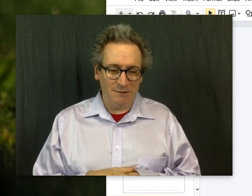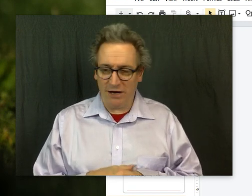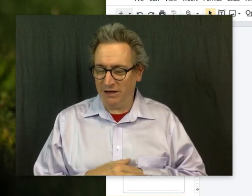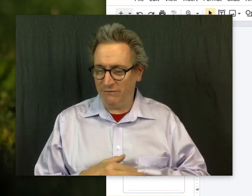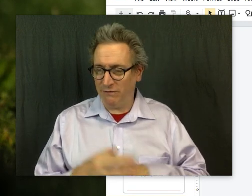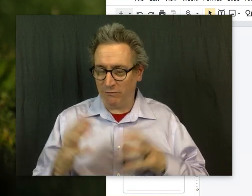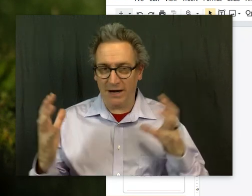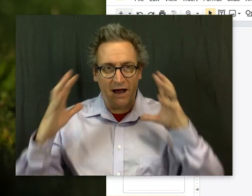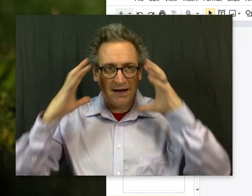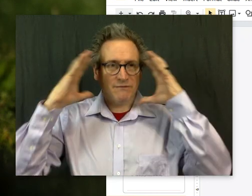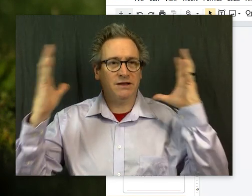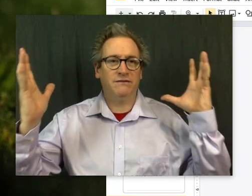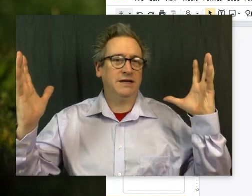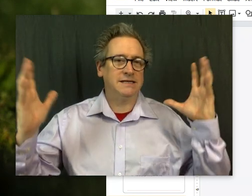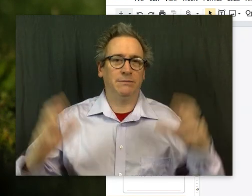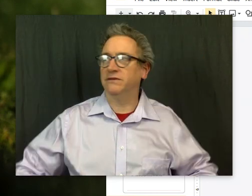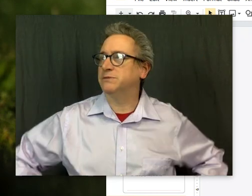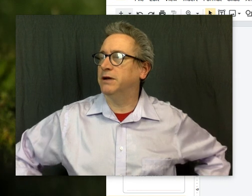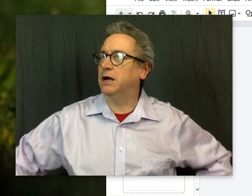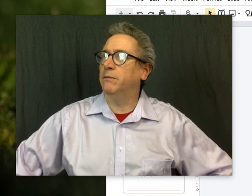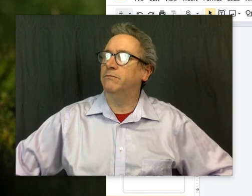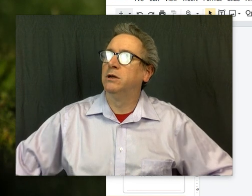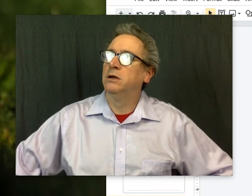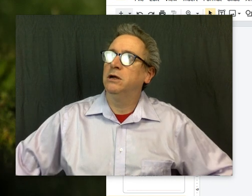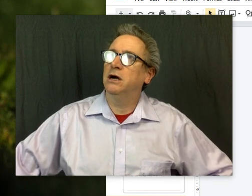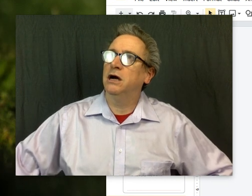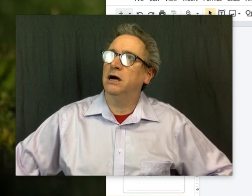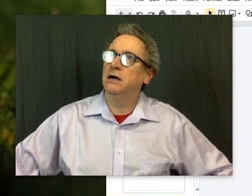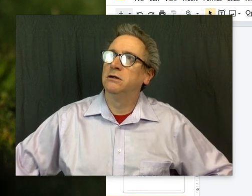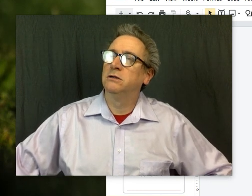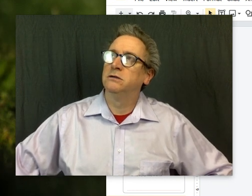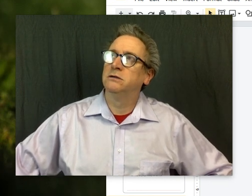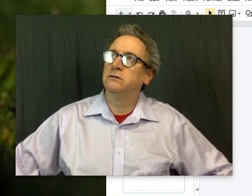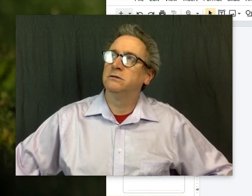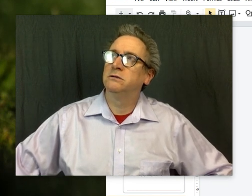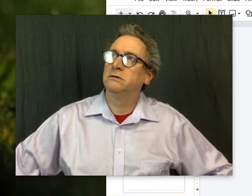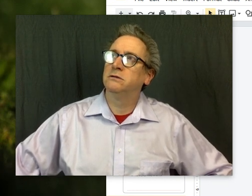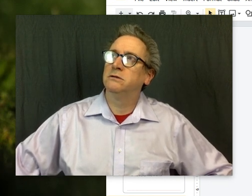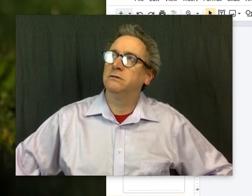I'm trying to think of I can never think of an example of this, but